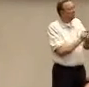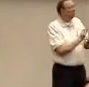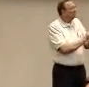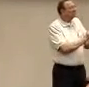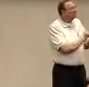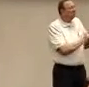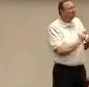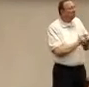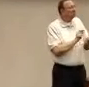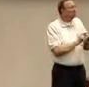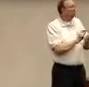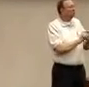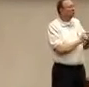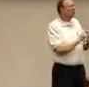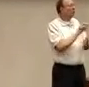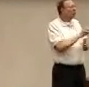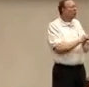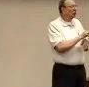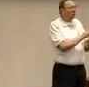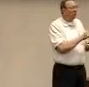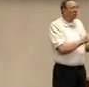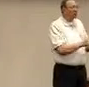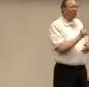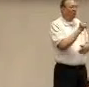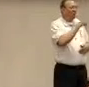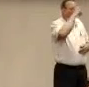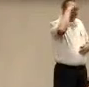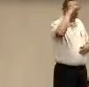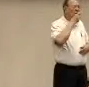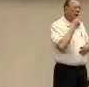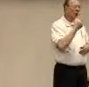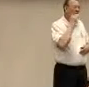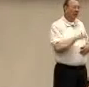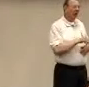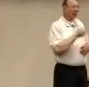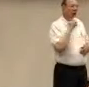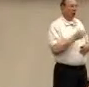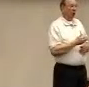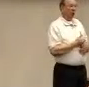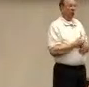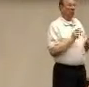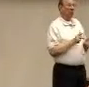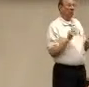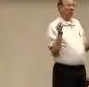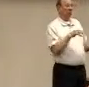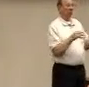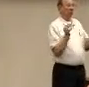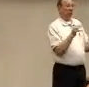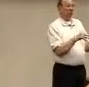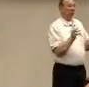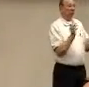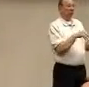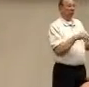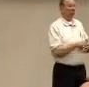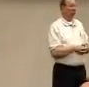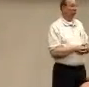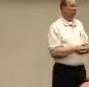the creative things we tried is we did church at Starbucks for a summer. It was good and bad. It was really good because